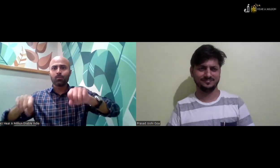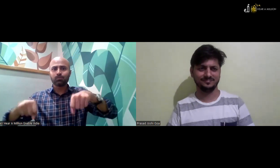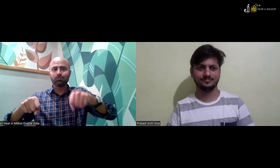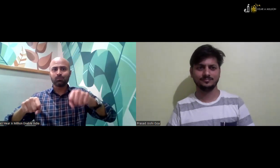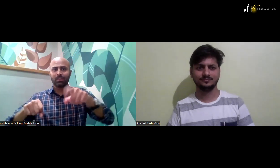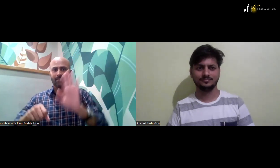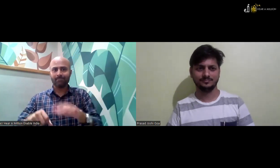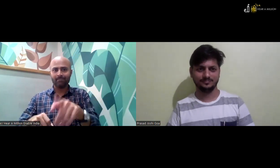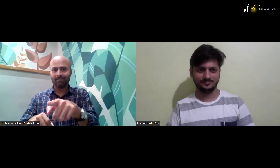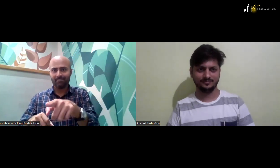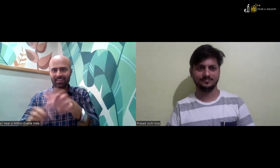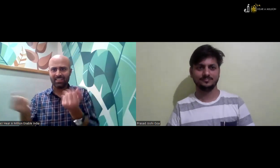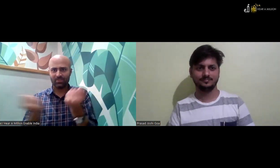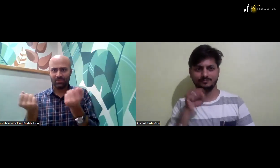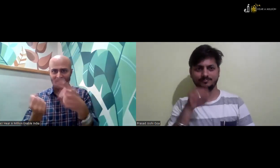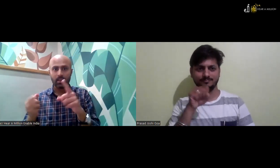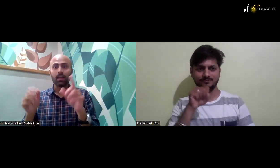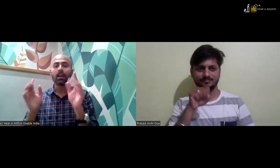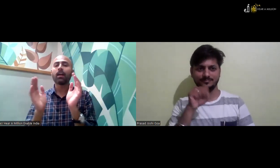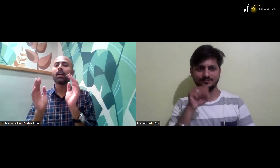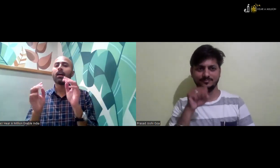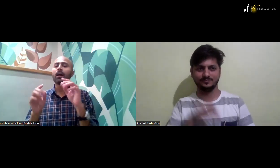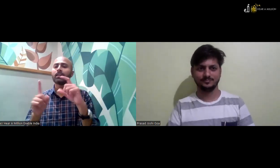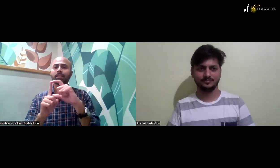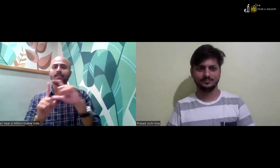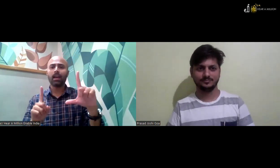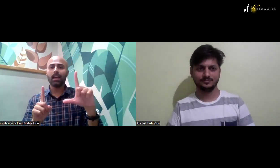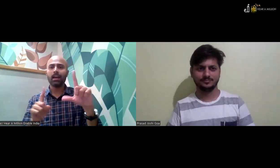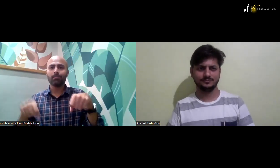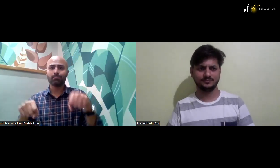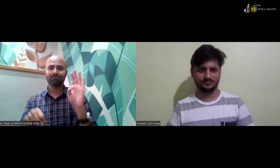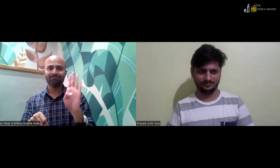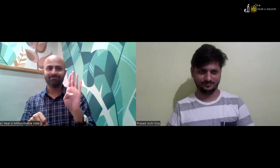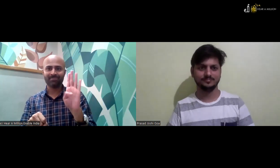we have been discussing. You have a driving license, correct?